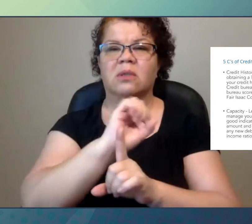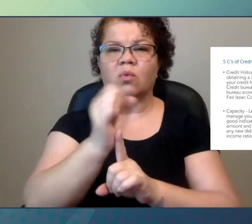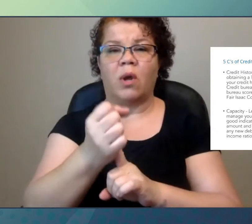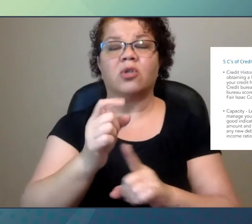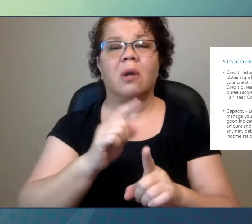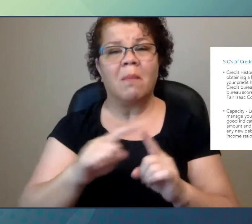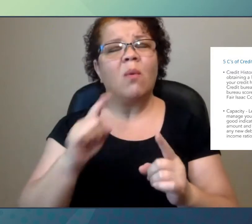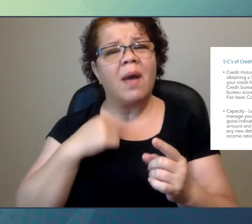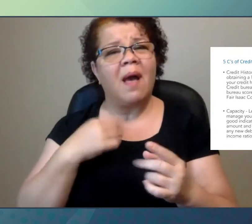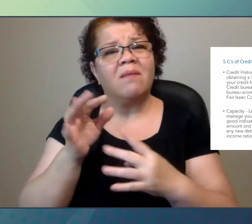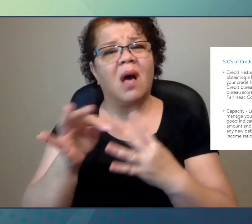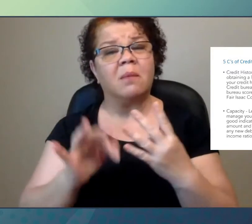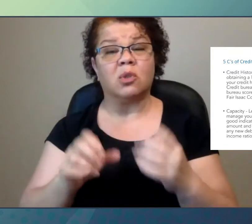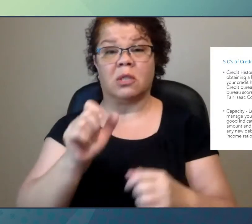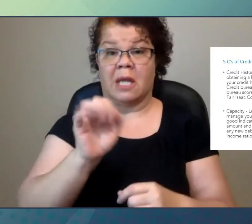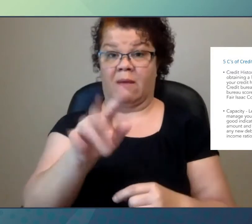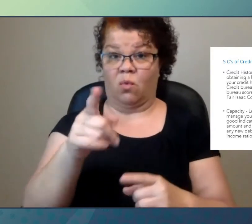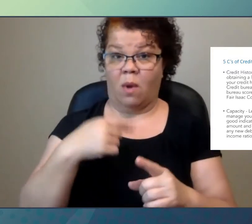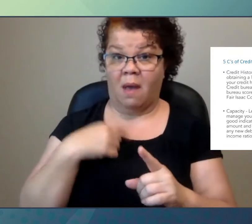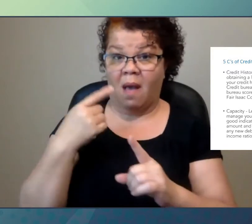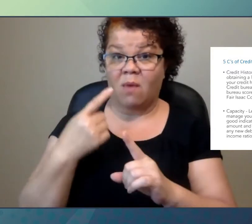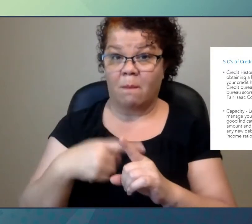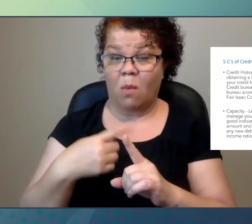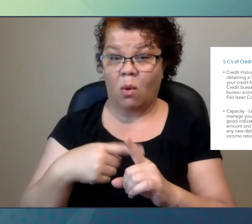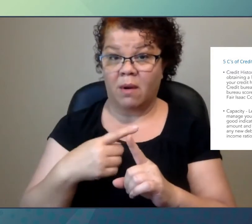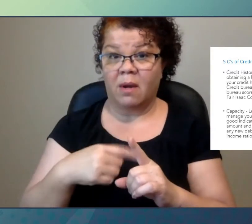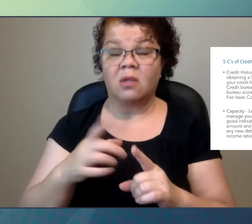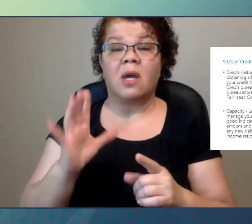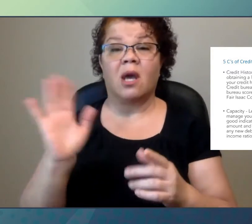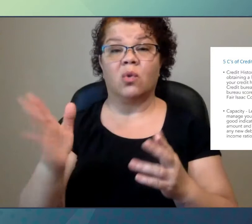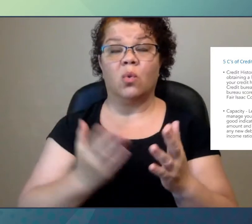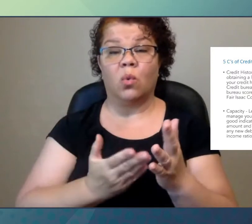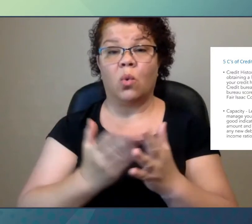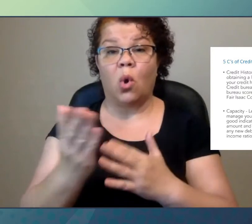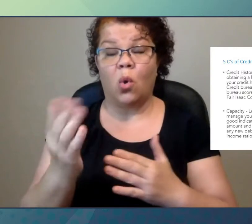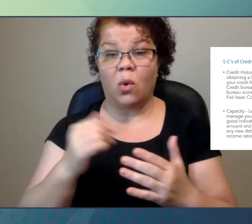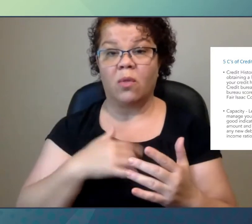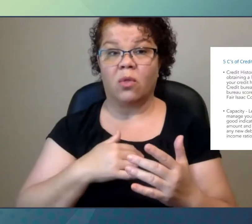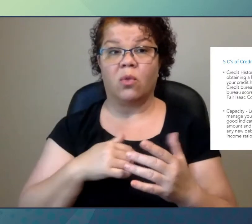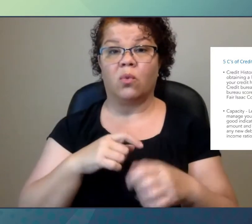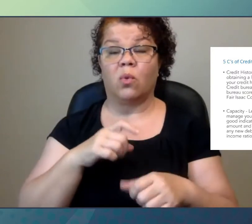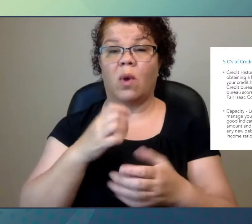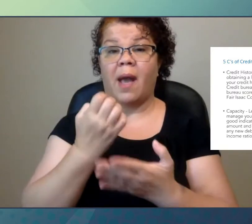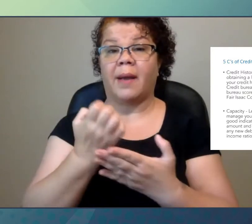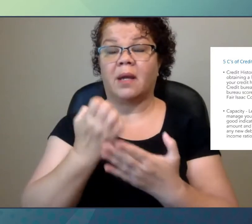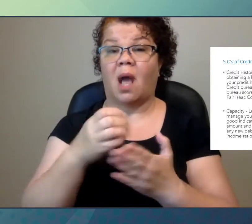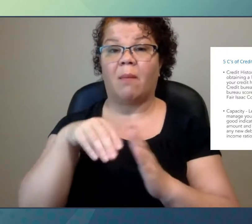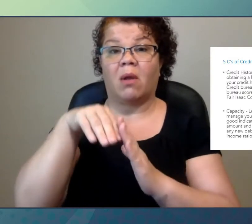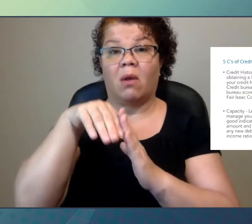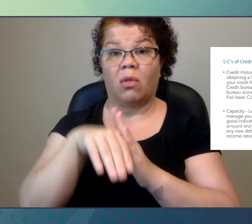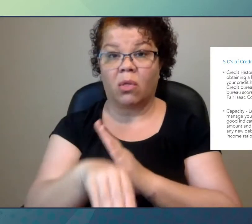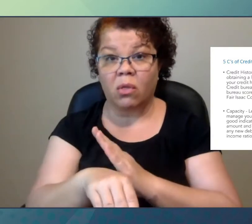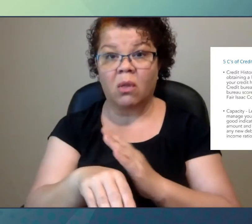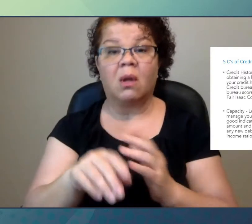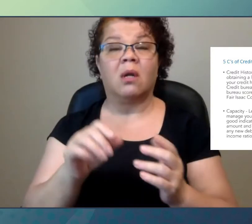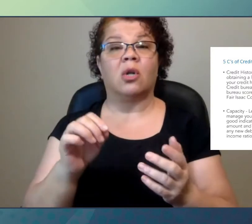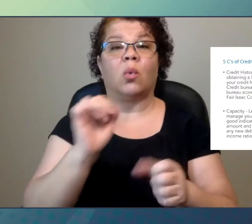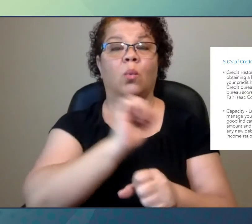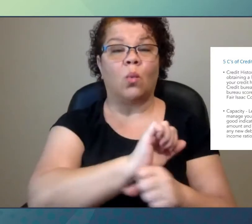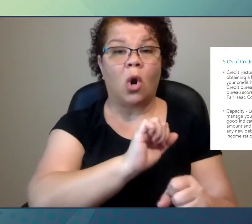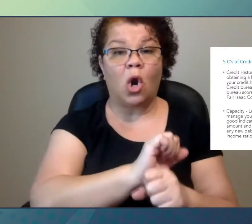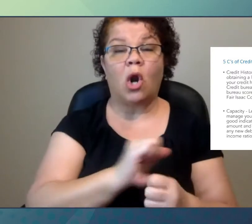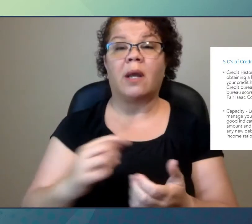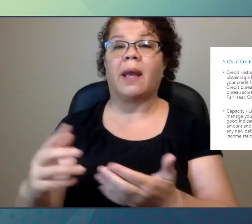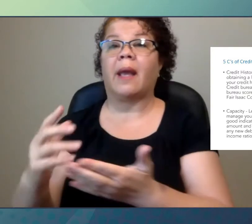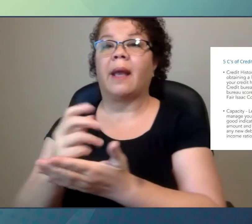home and you have a mortgage, and if you go through a downtime, in your work or your income, and there's a disruption in your